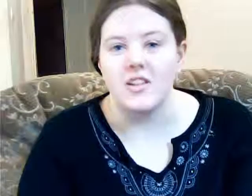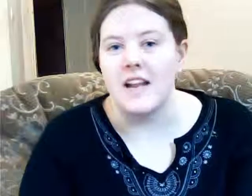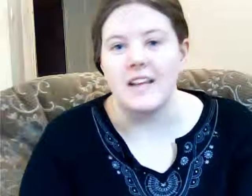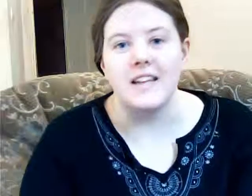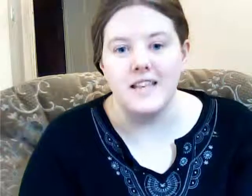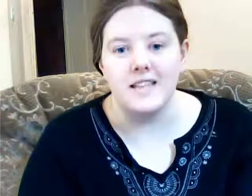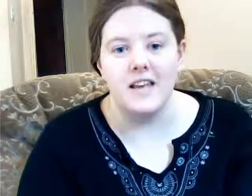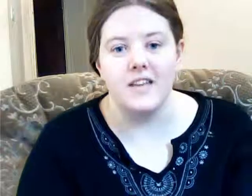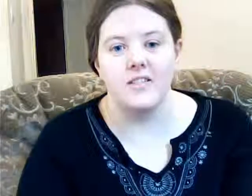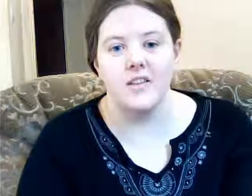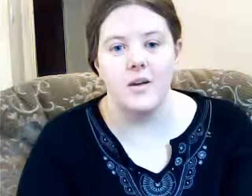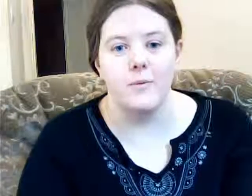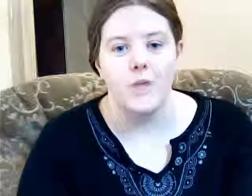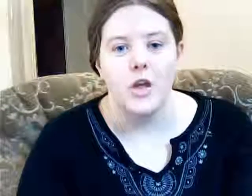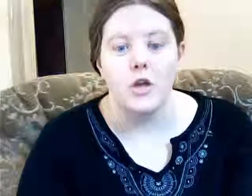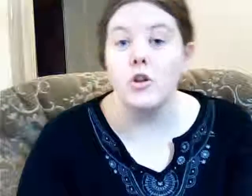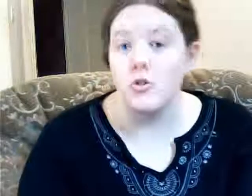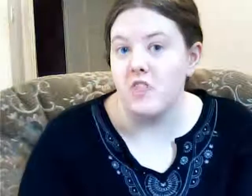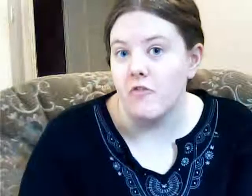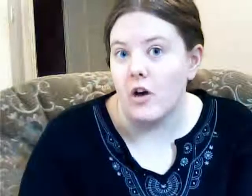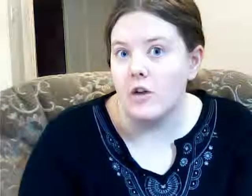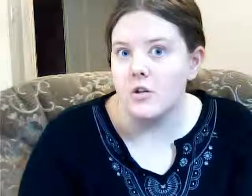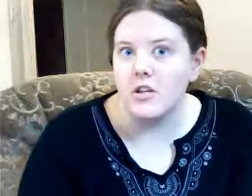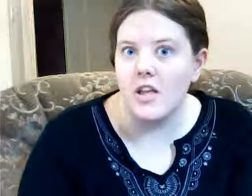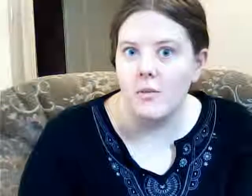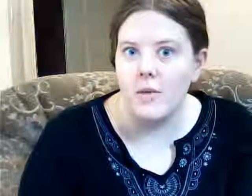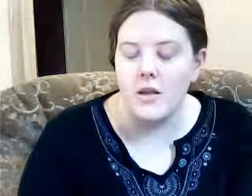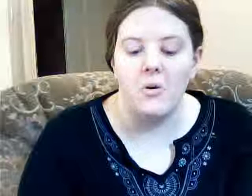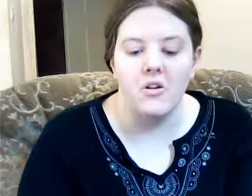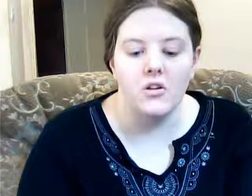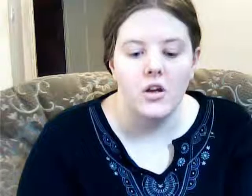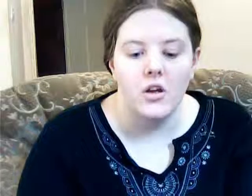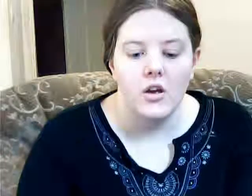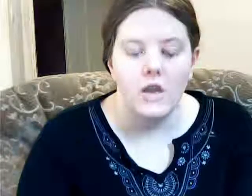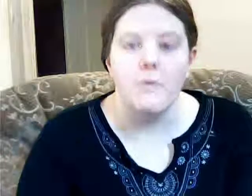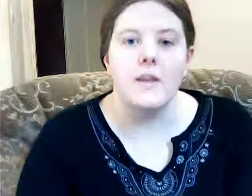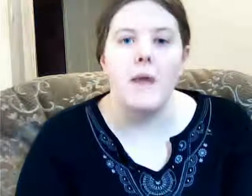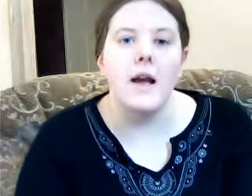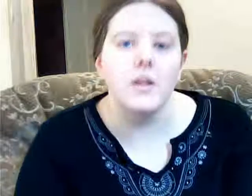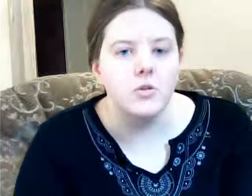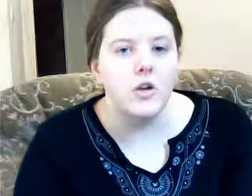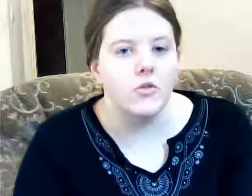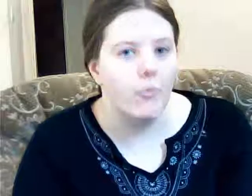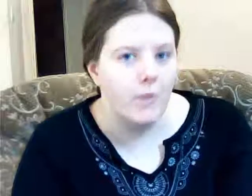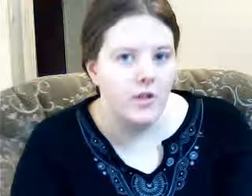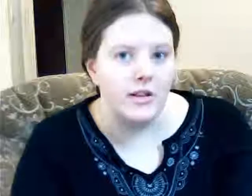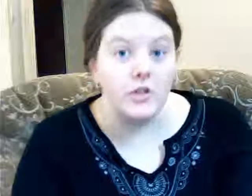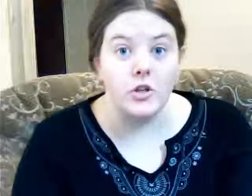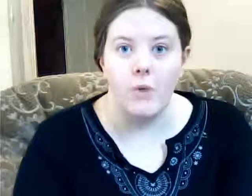telekinesis you can use the environment to kill people you know make them hang themselves off a building jump off